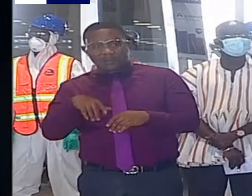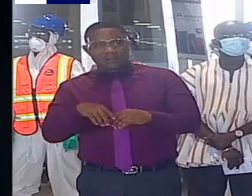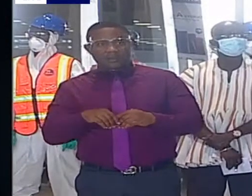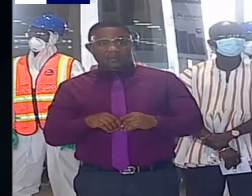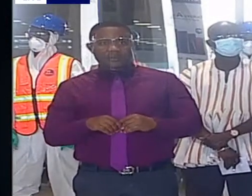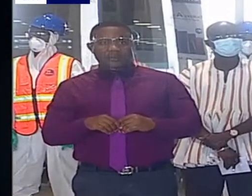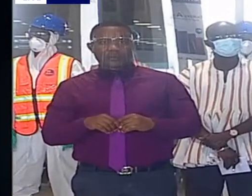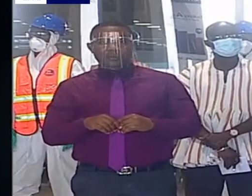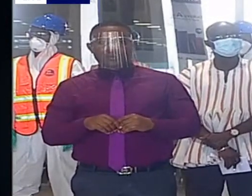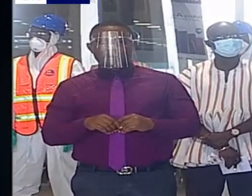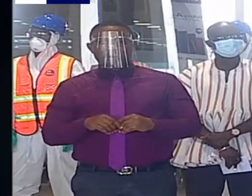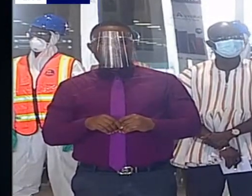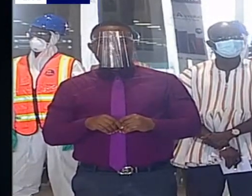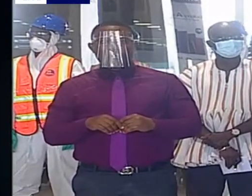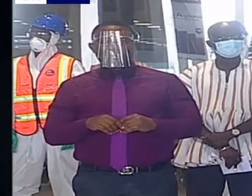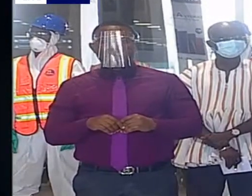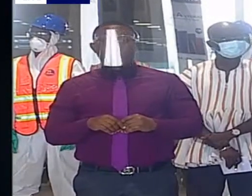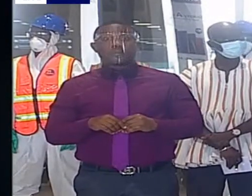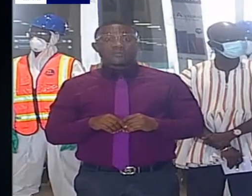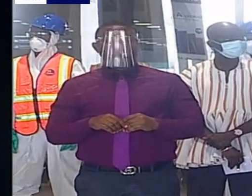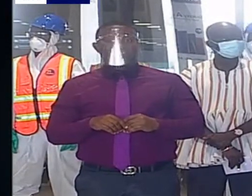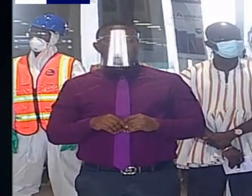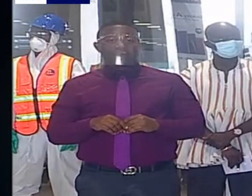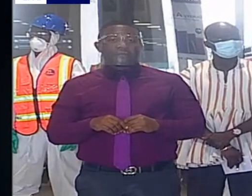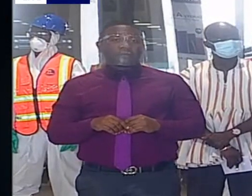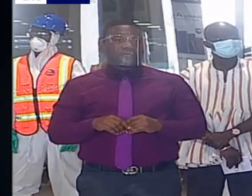logistics accumulation and all that. So